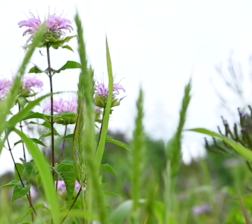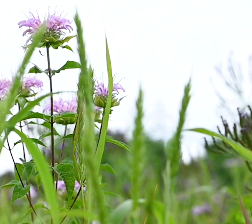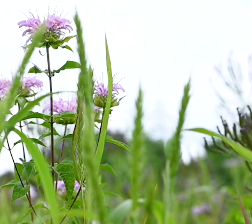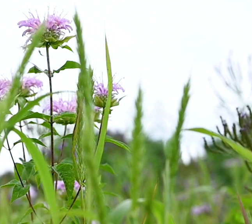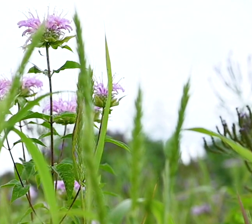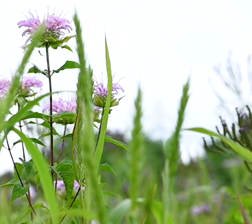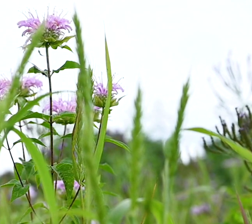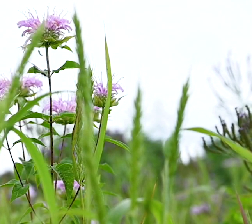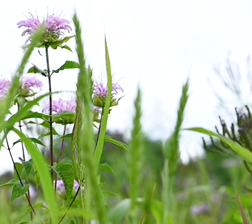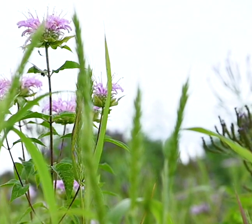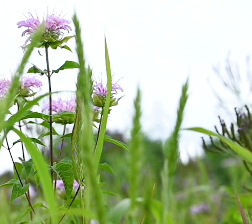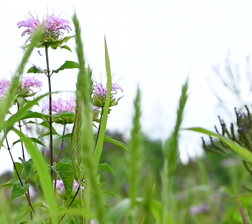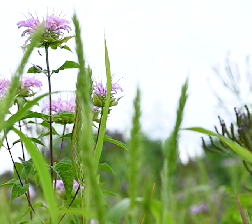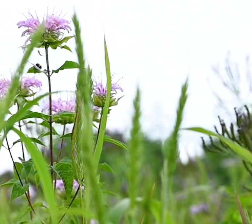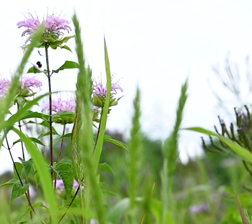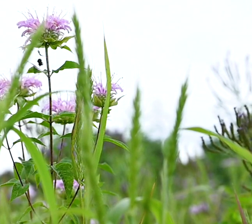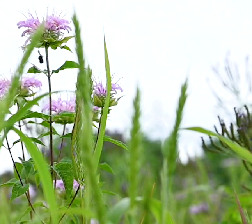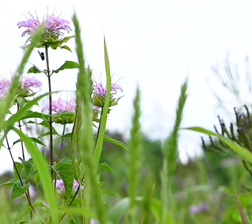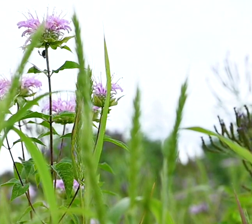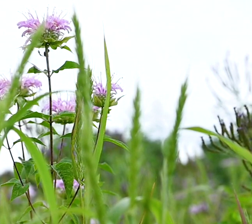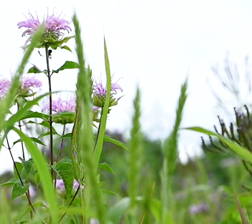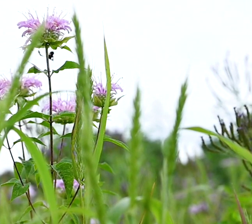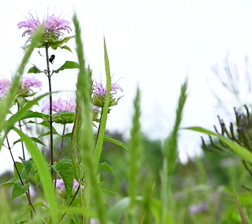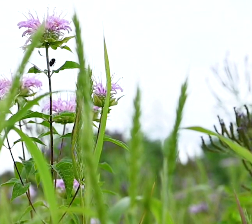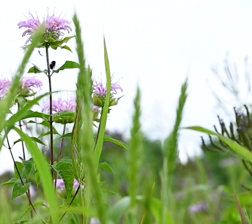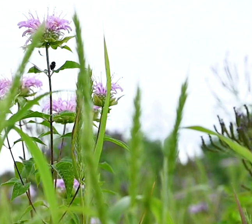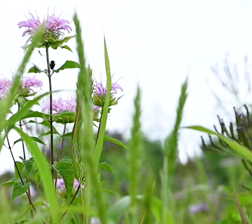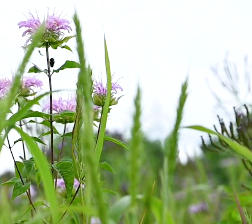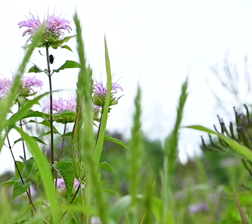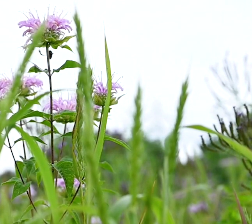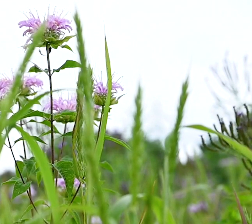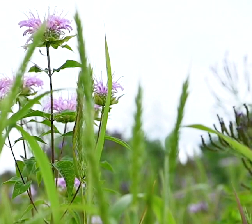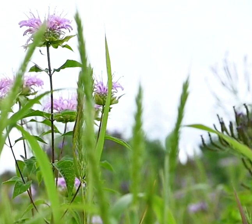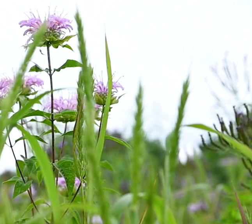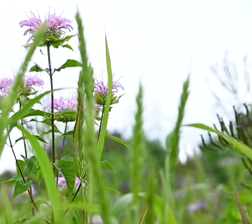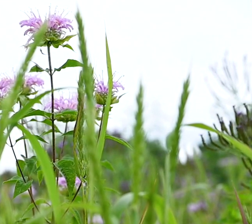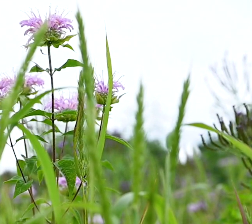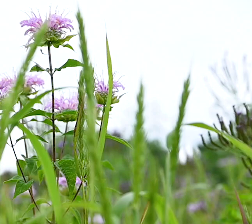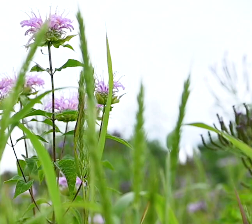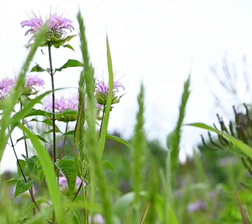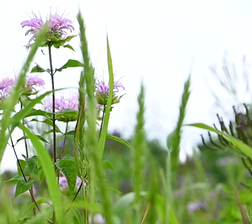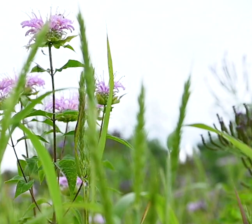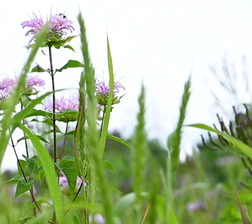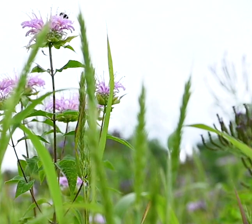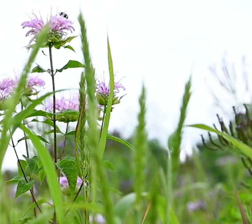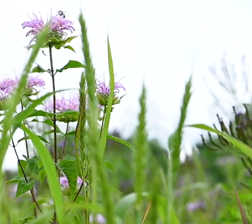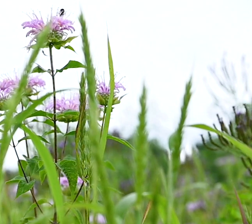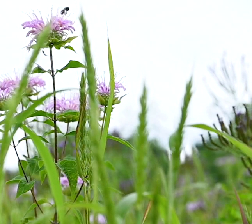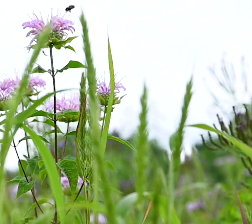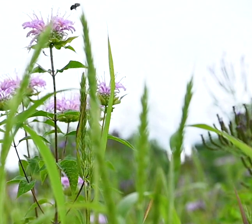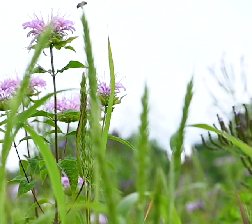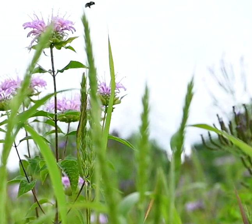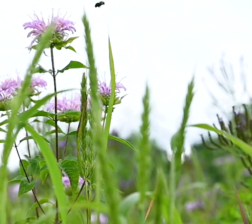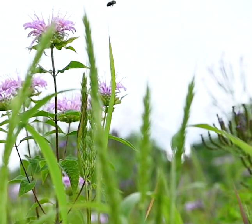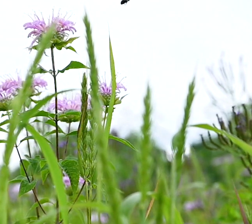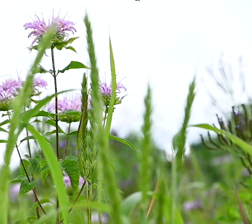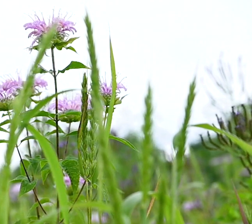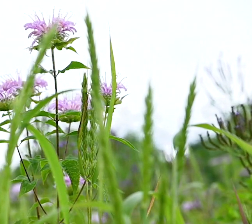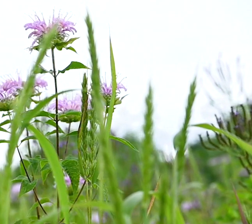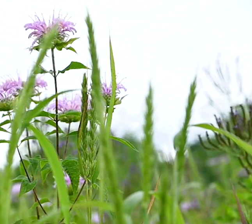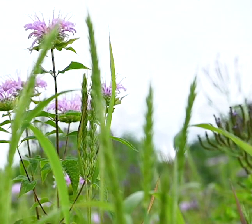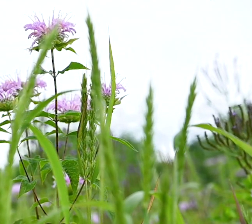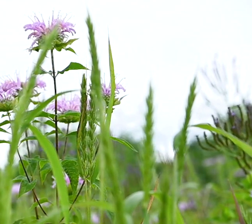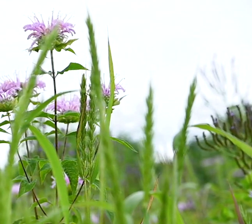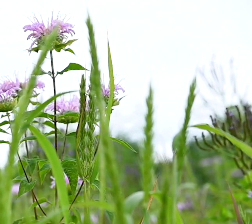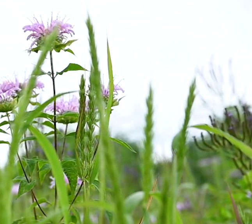important issues. In joining our award-winning forces on climate and sustainability, Howard County and